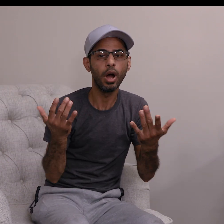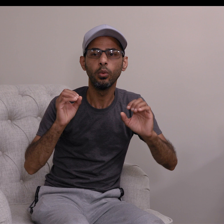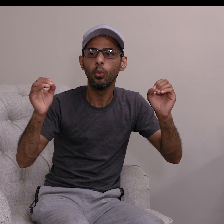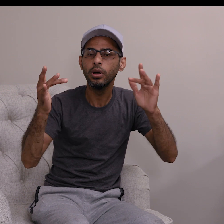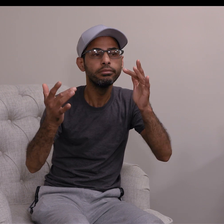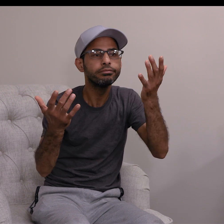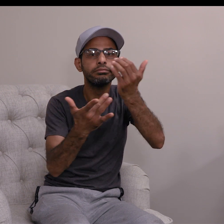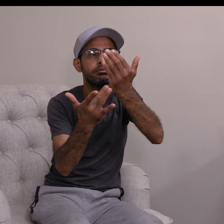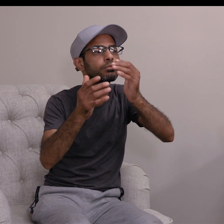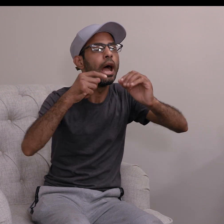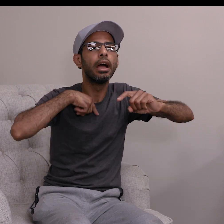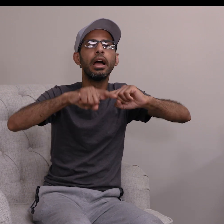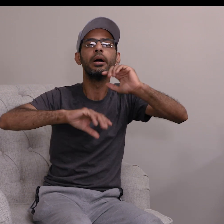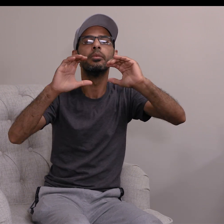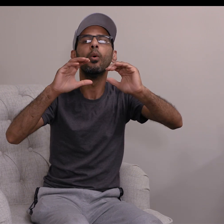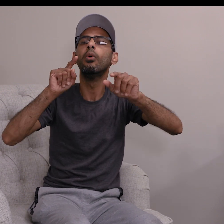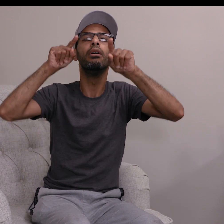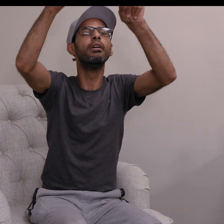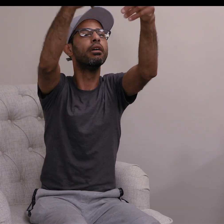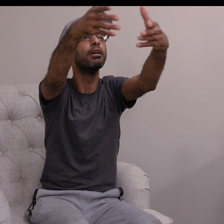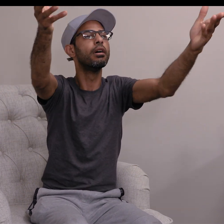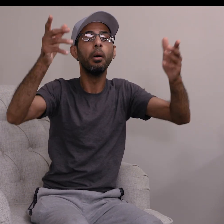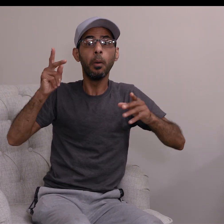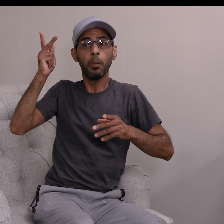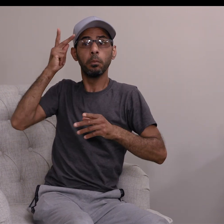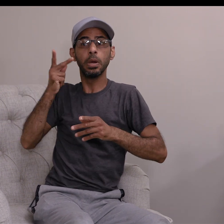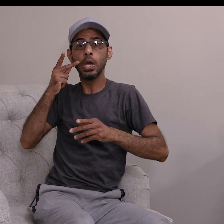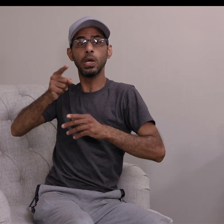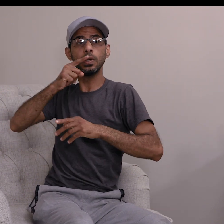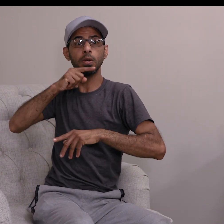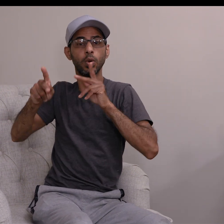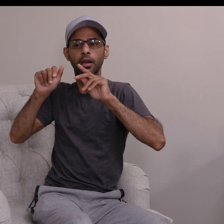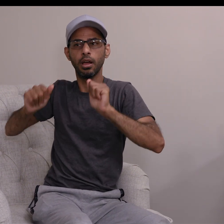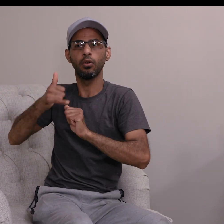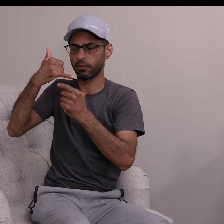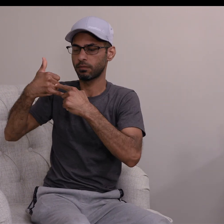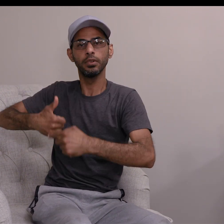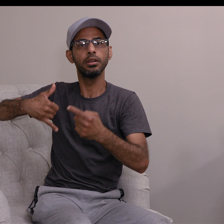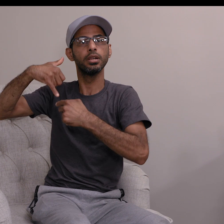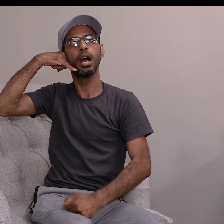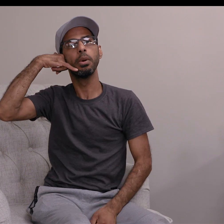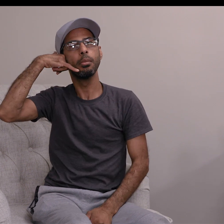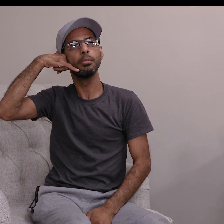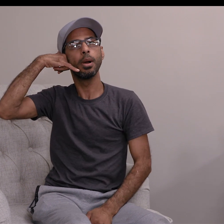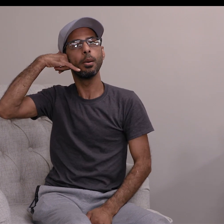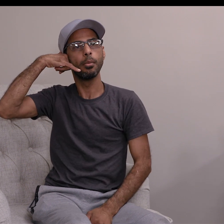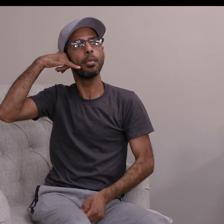Here in the US, isolated. We didn't have technology. We couldn't communicate with anybody outside. Parents were hearing. They could pick up the phone. They could